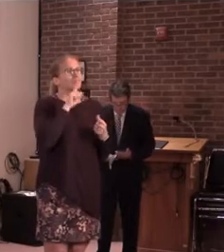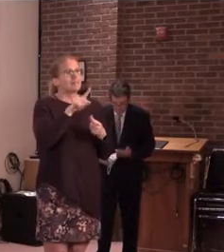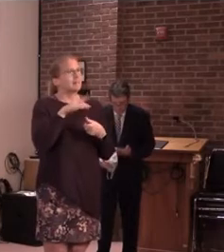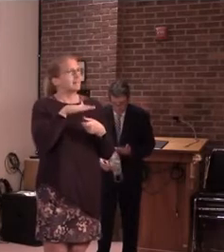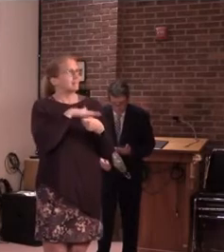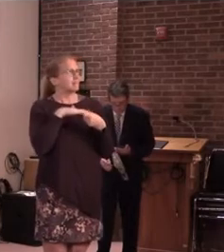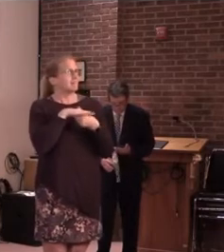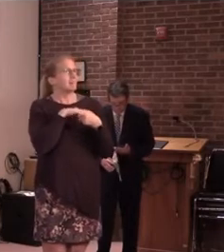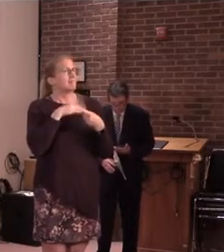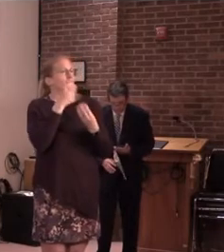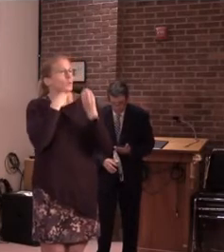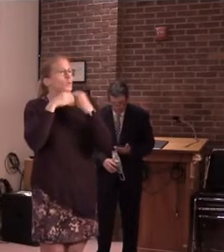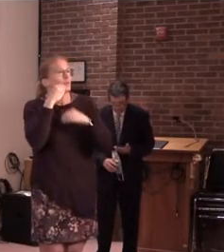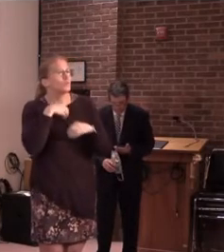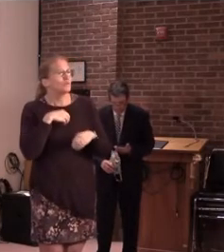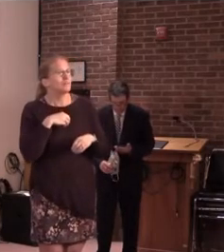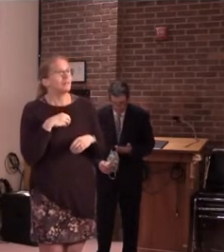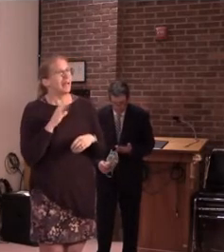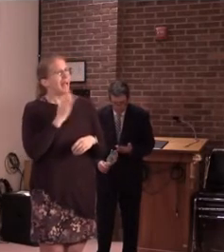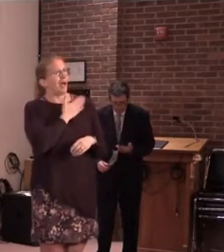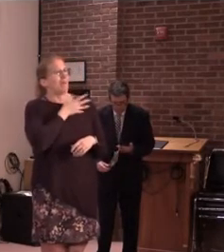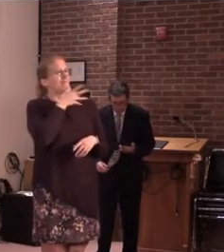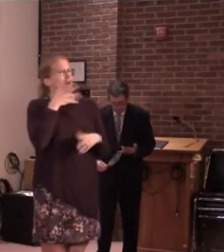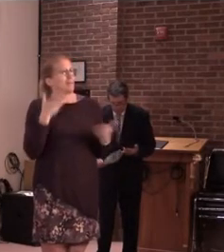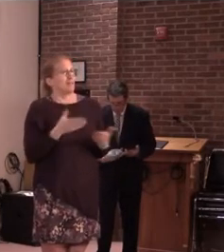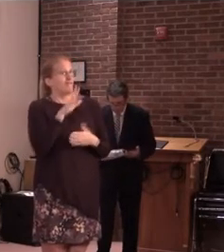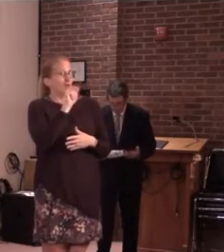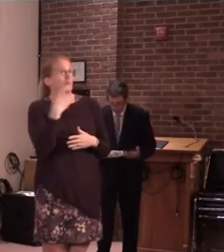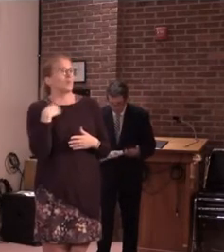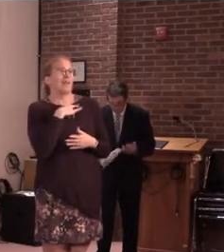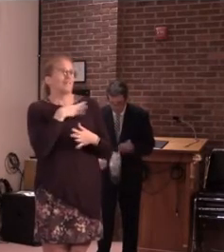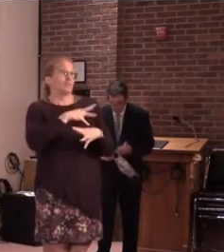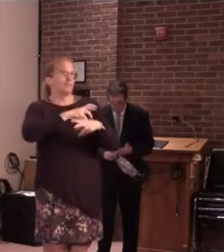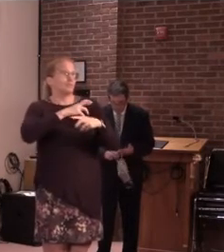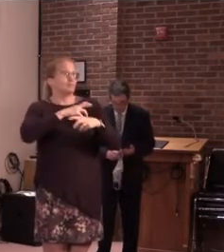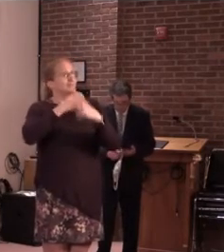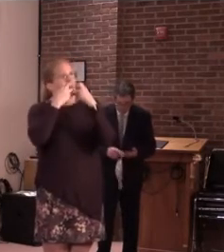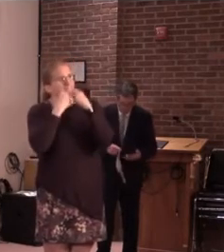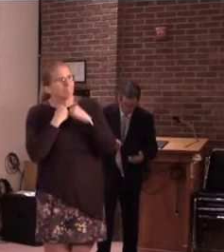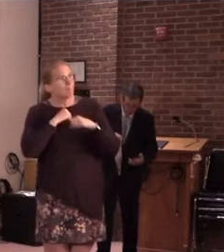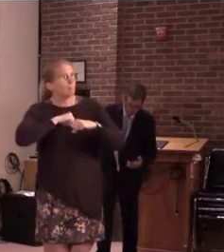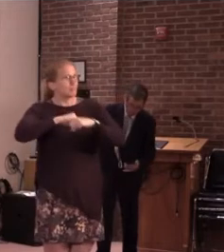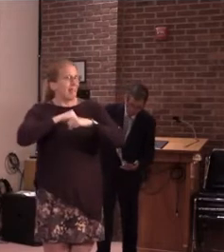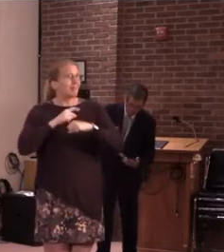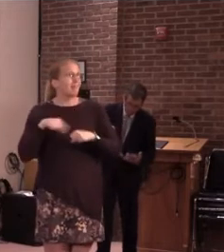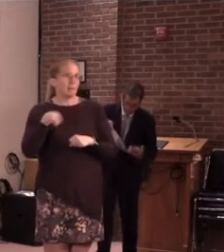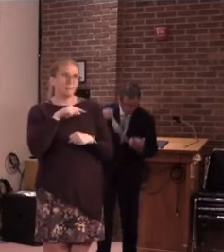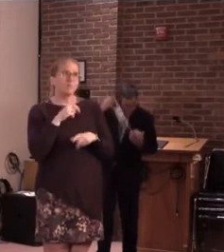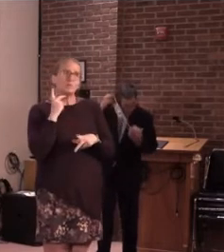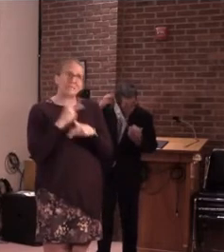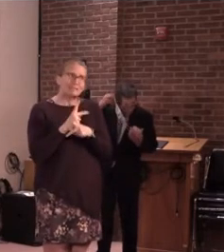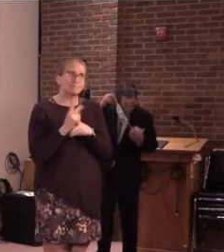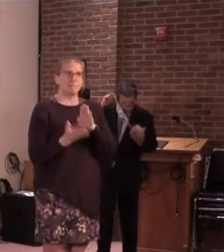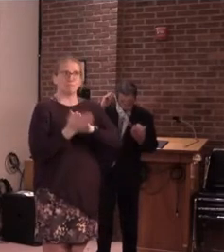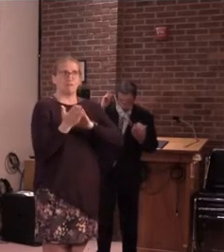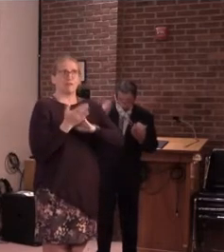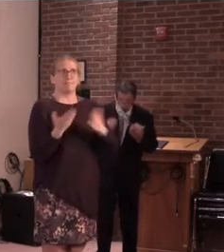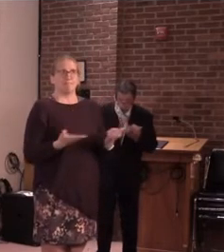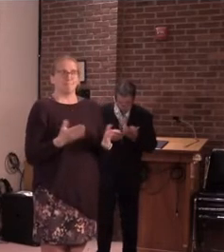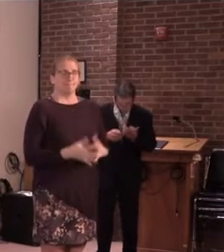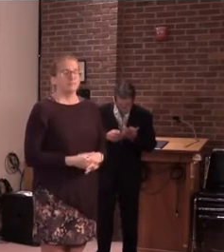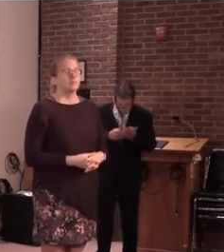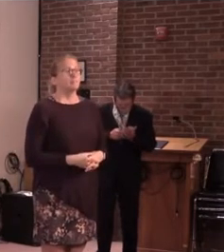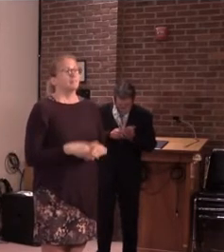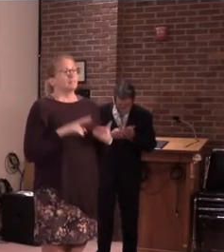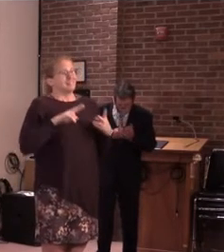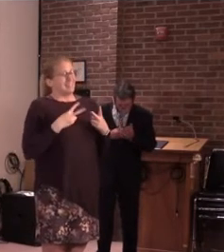backbone of Vermont and something that we need to protect so that we can do that. Well, Governor, on a lighter note,